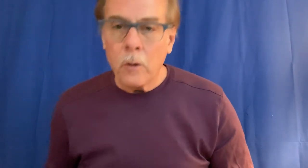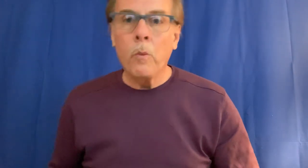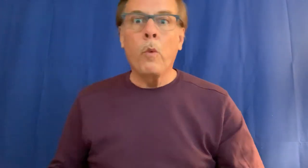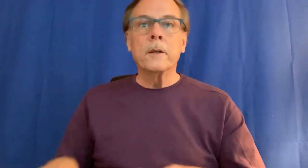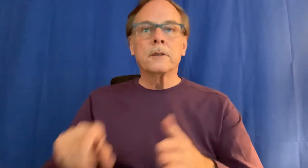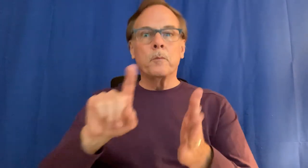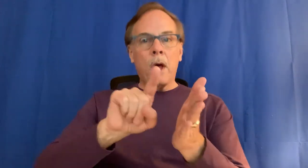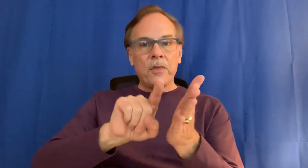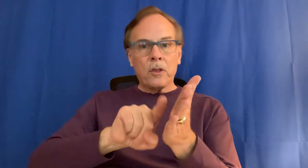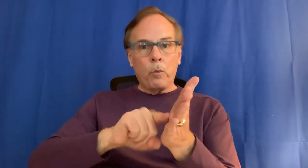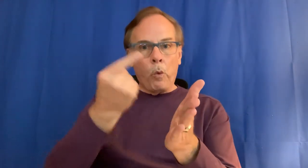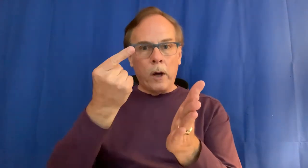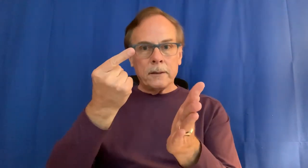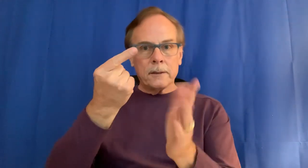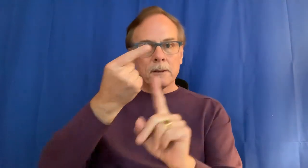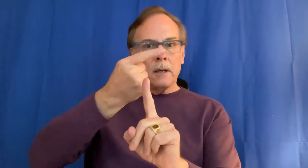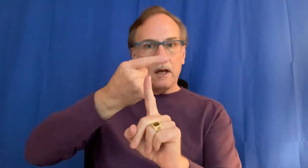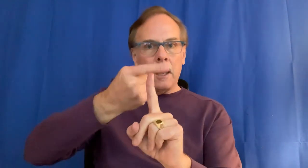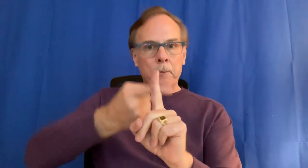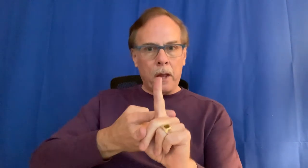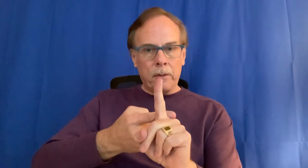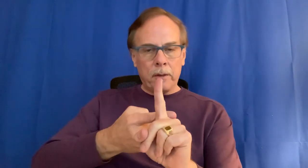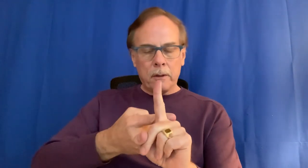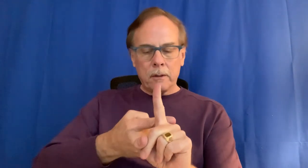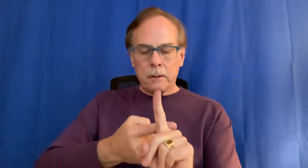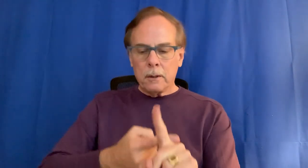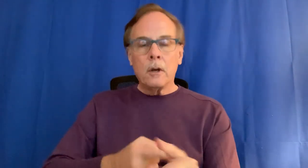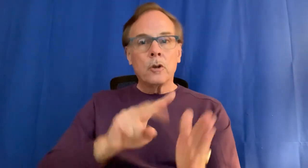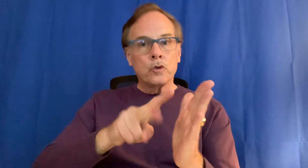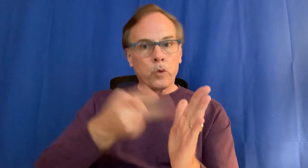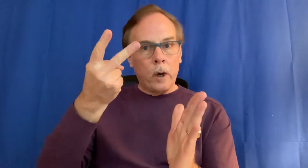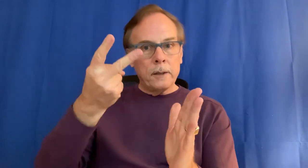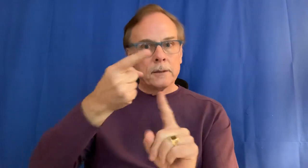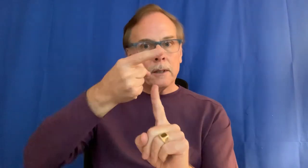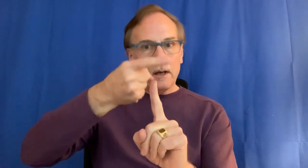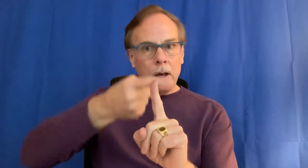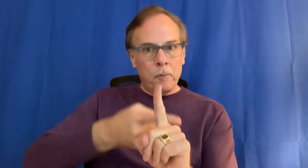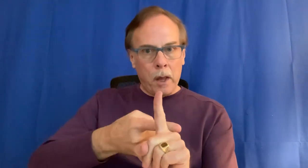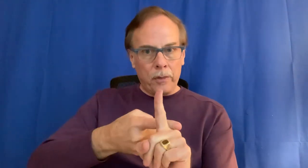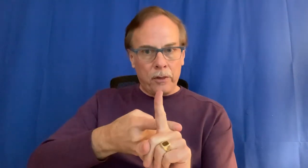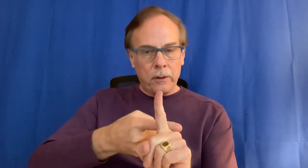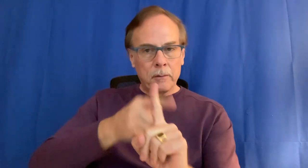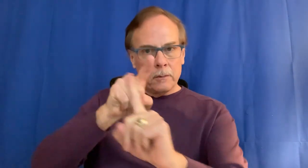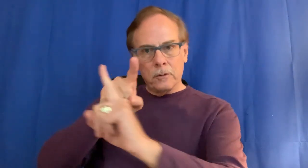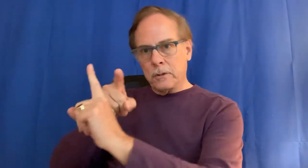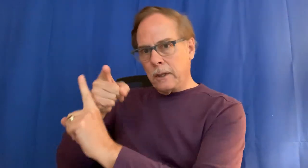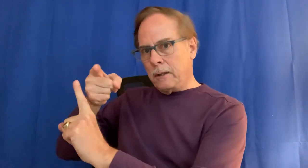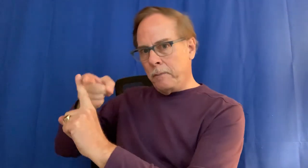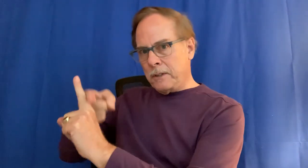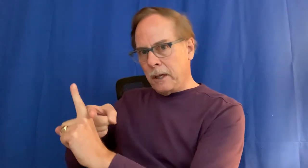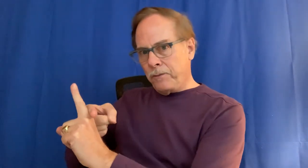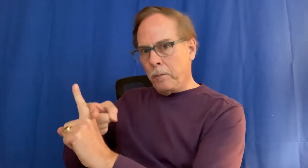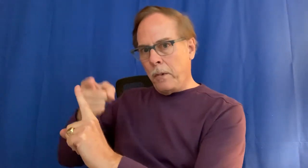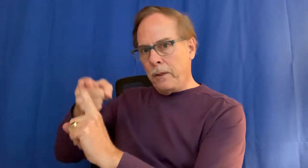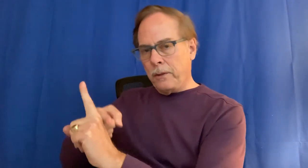299. Once a month. Once a month. Twice a month. The sign for month.